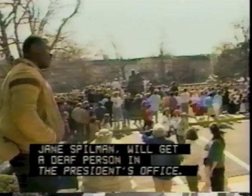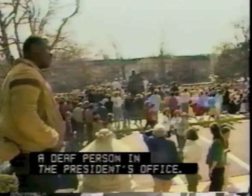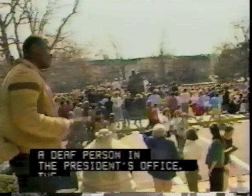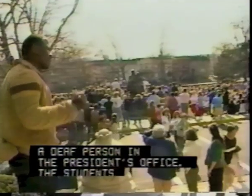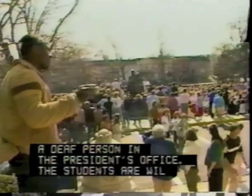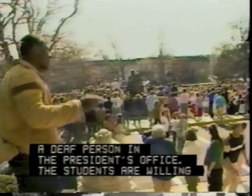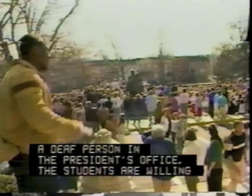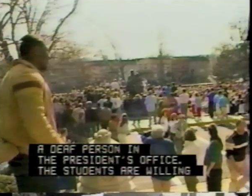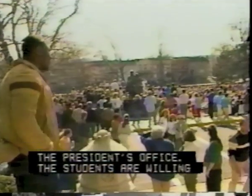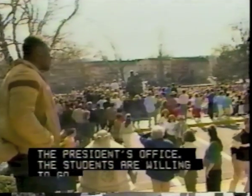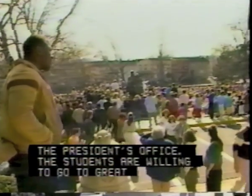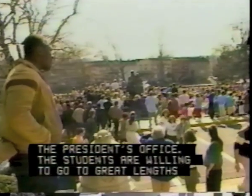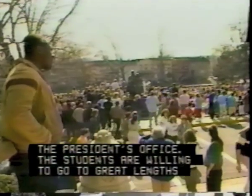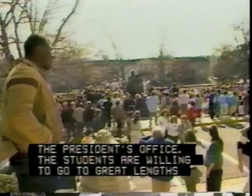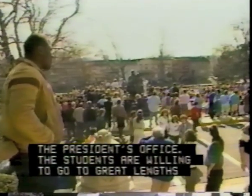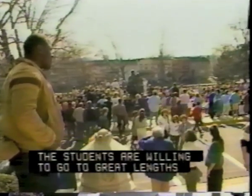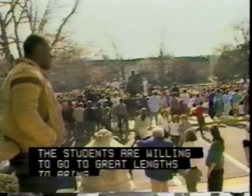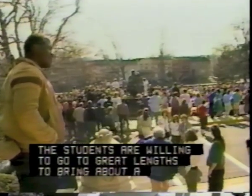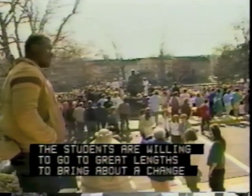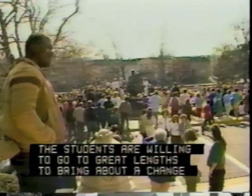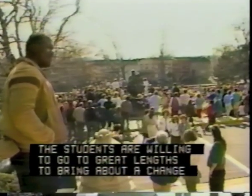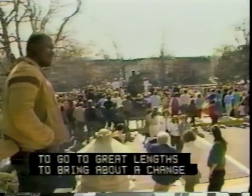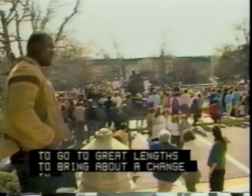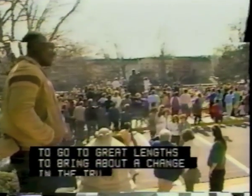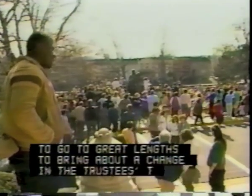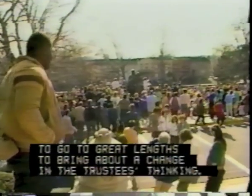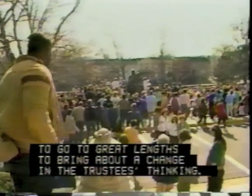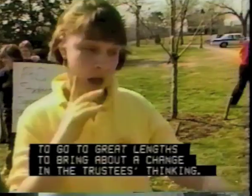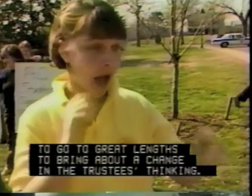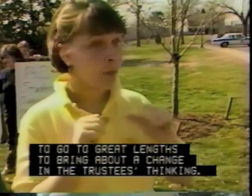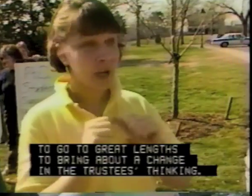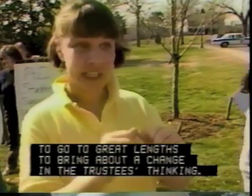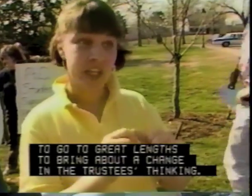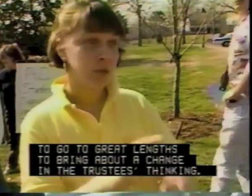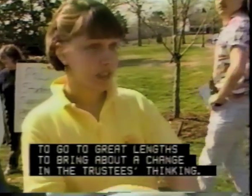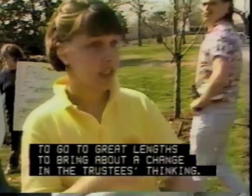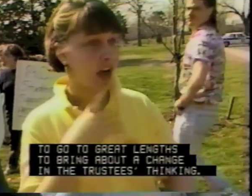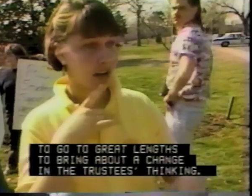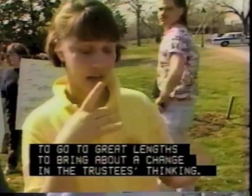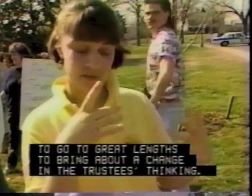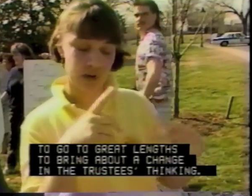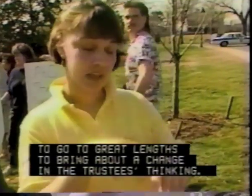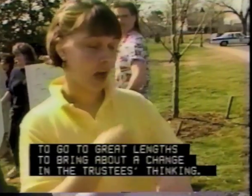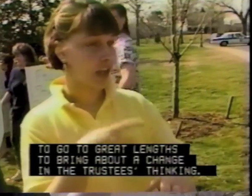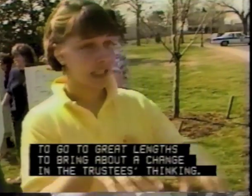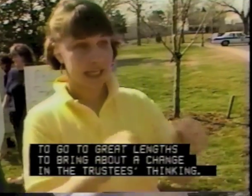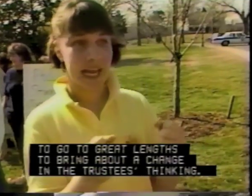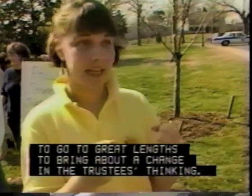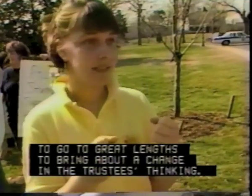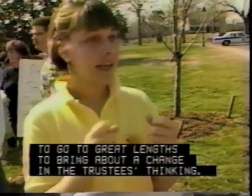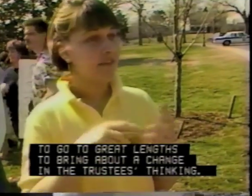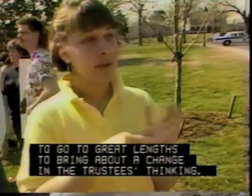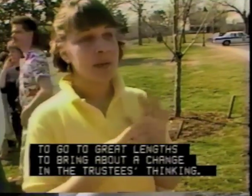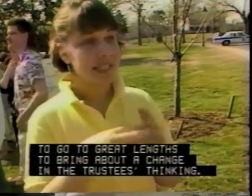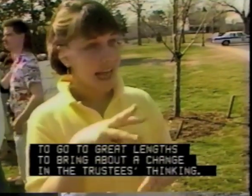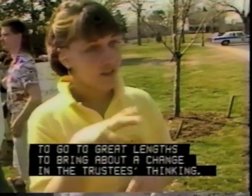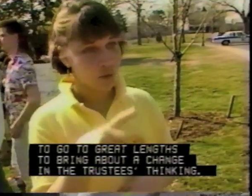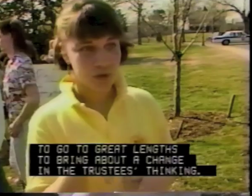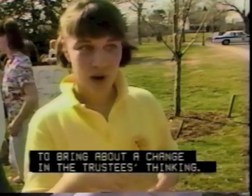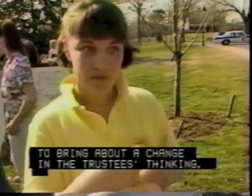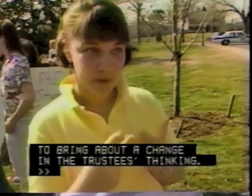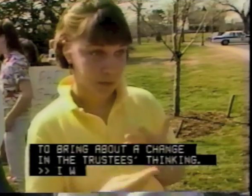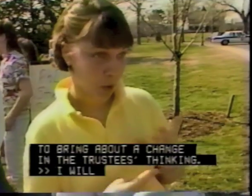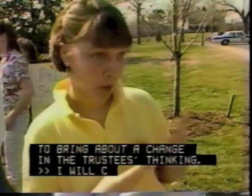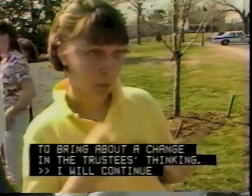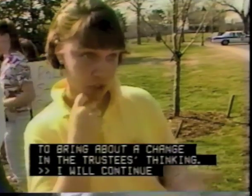go to great lengths to bring about a change in the trustees' thinking. I will continue for as long as it takes. If it means I have